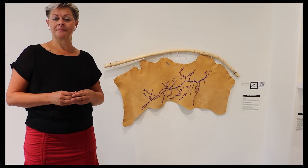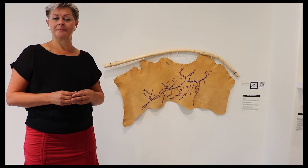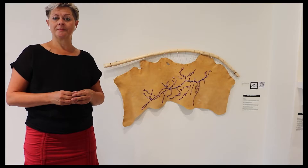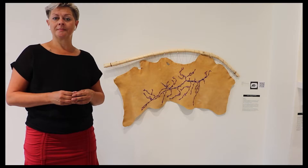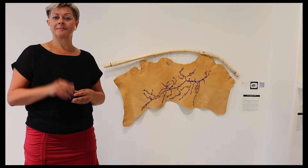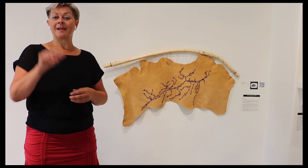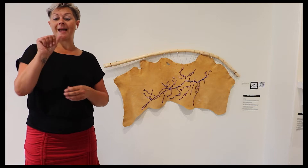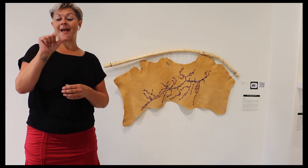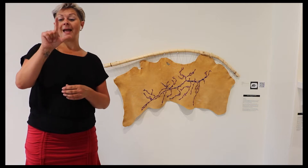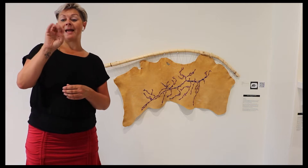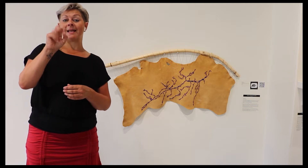Alex Antle.